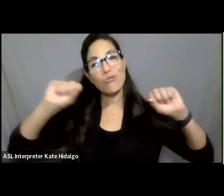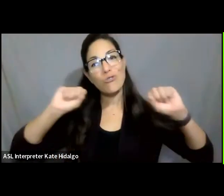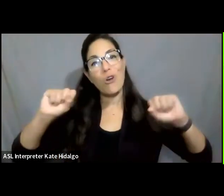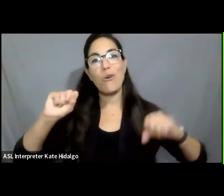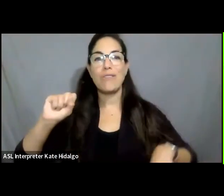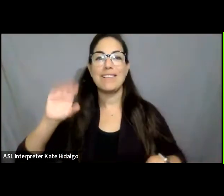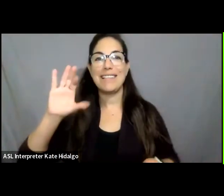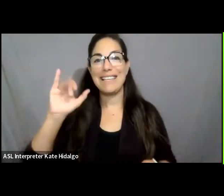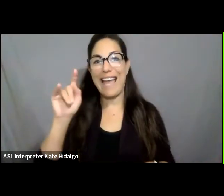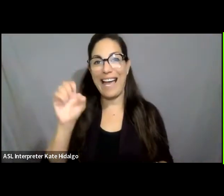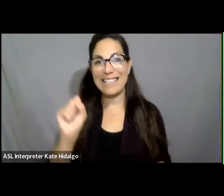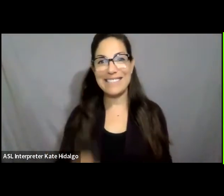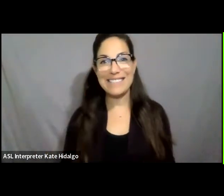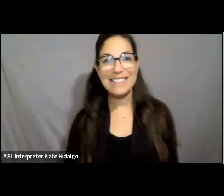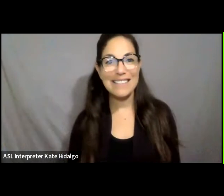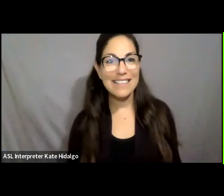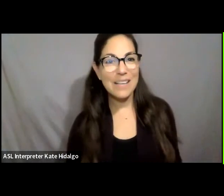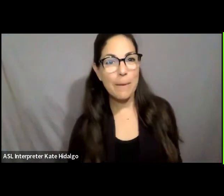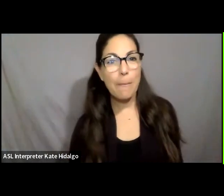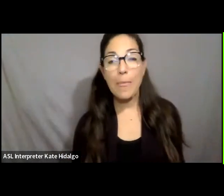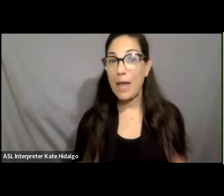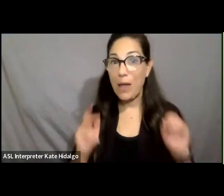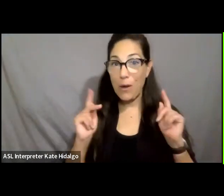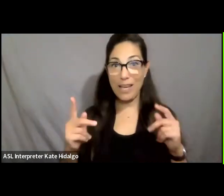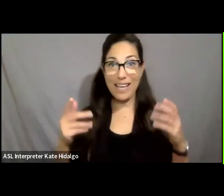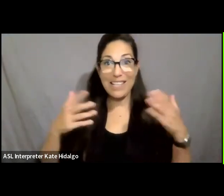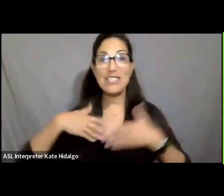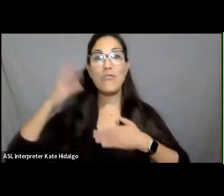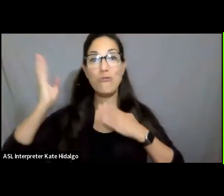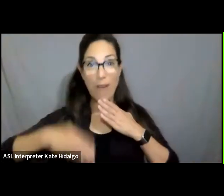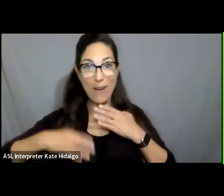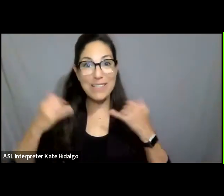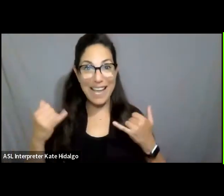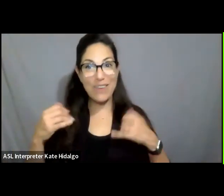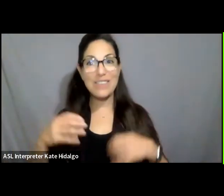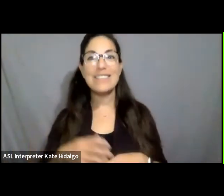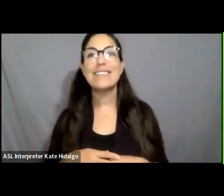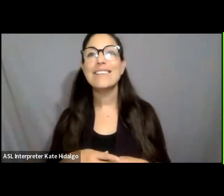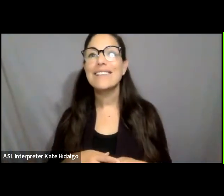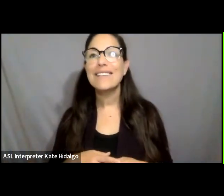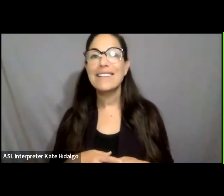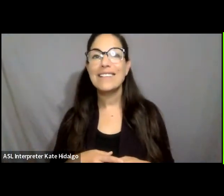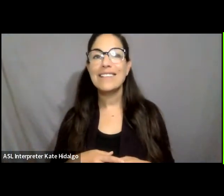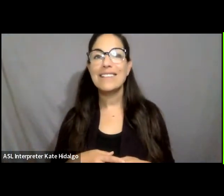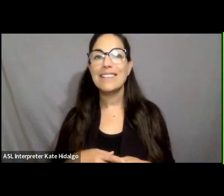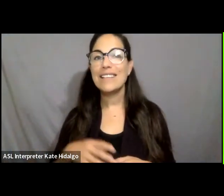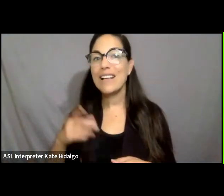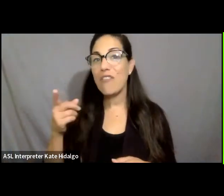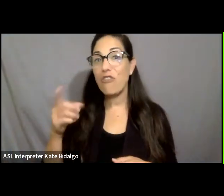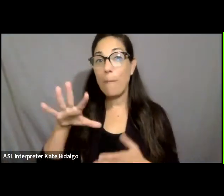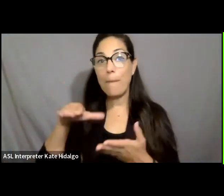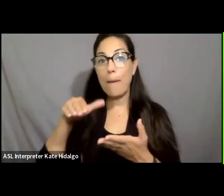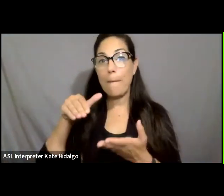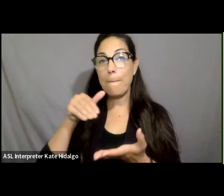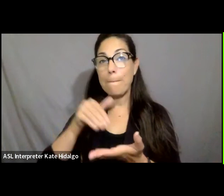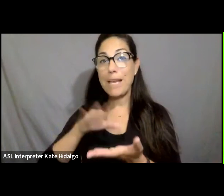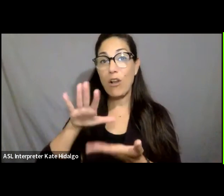Yay. Thank you. All right, to round us out here, we've got Don Scatena for Middle College.